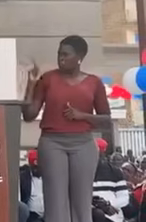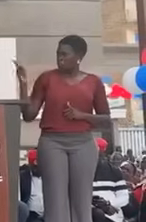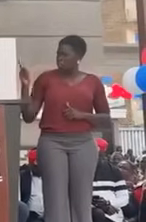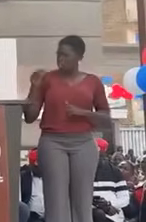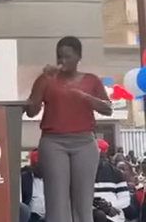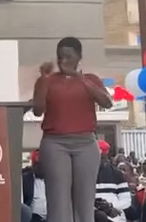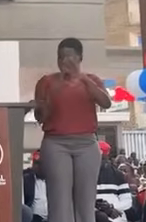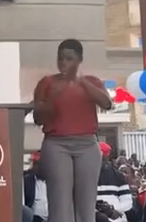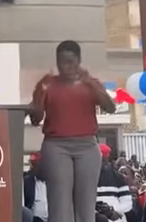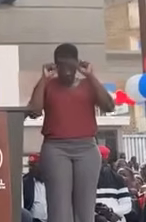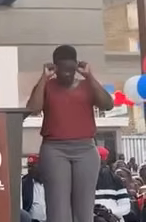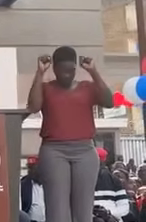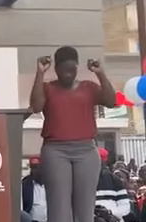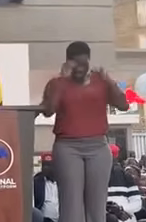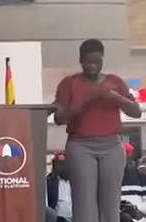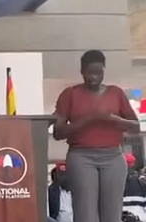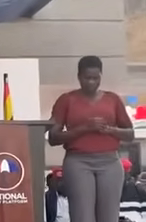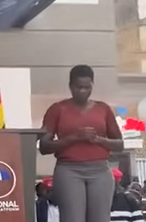Comrade Deputy President,